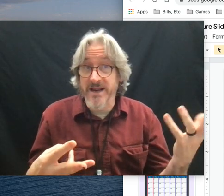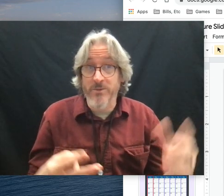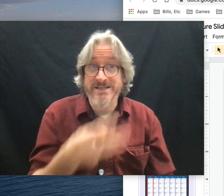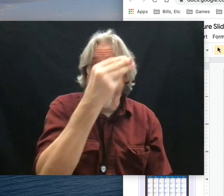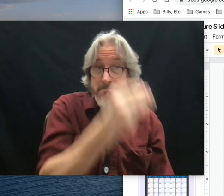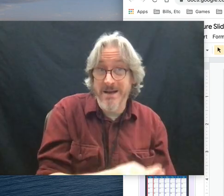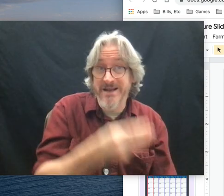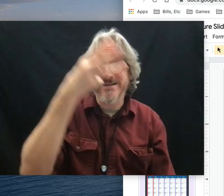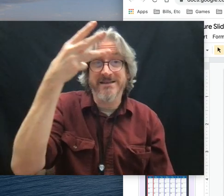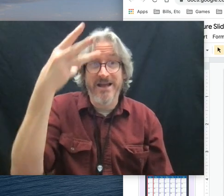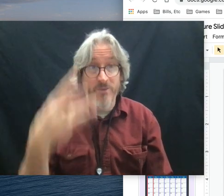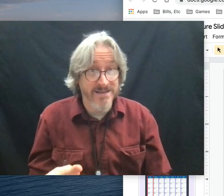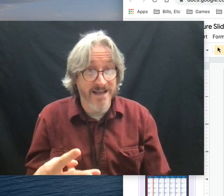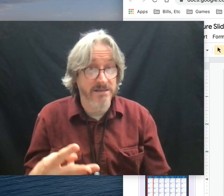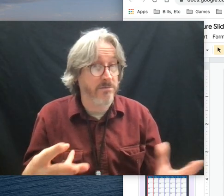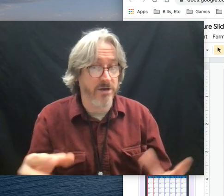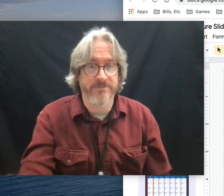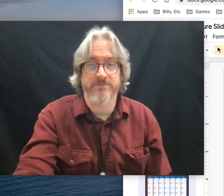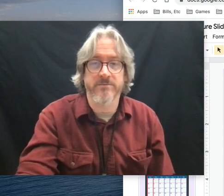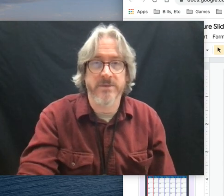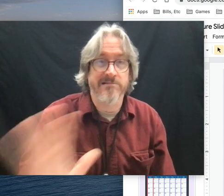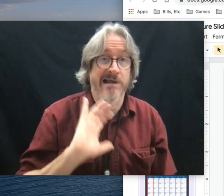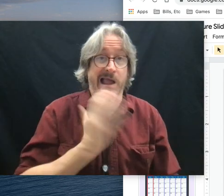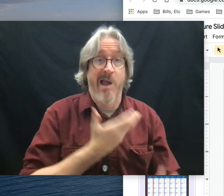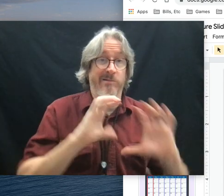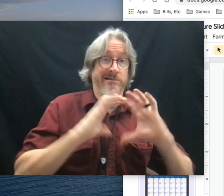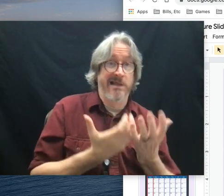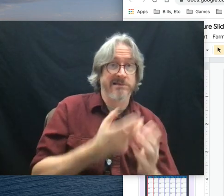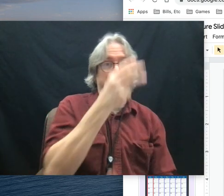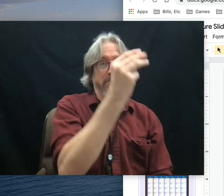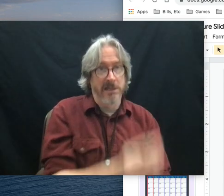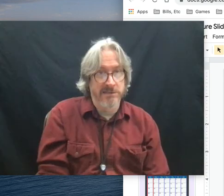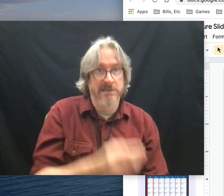Every Monday and Wednesday. Mondays and Wednesdays, right?